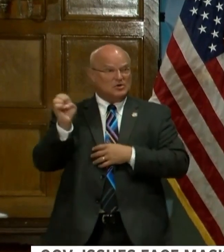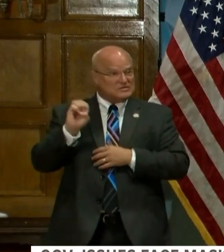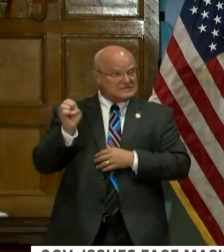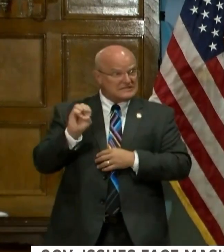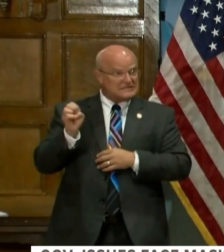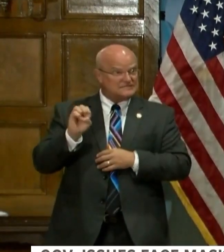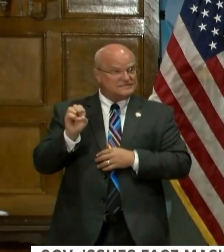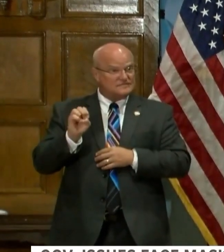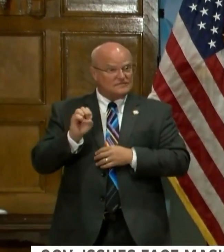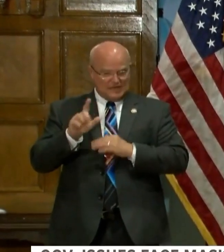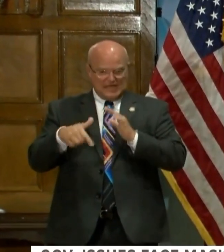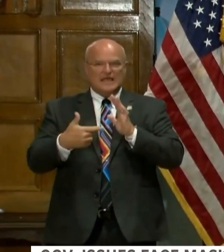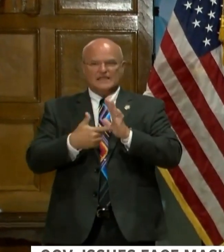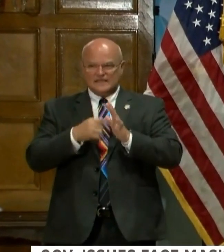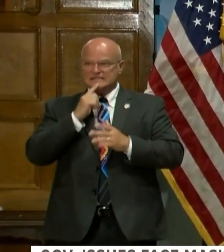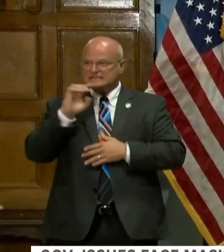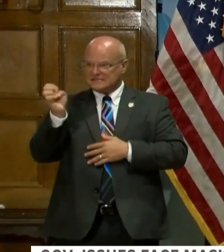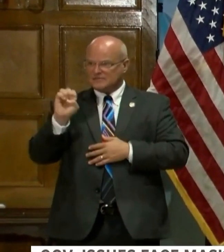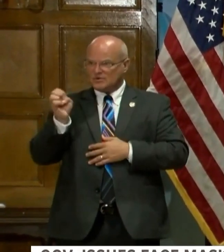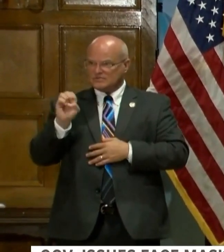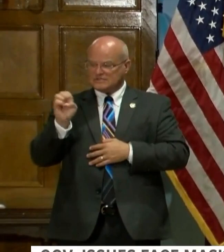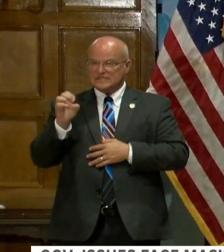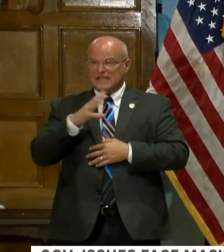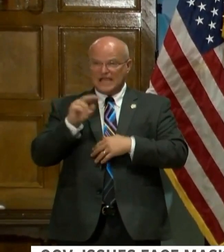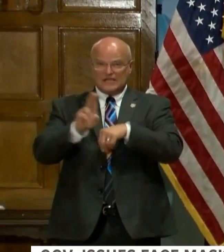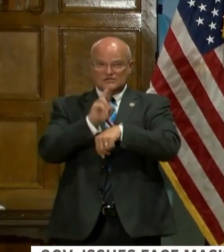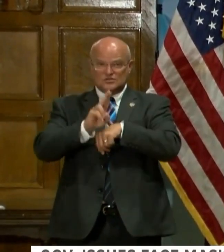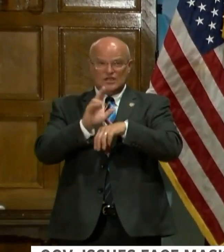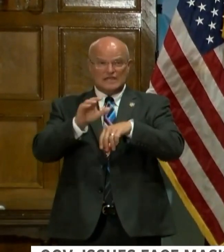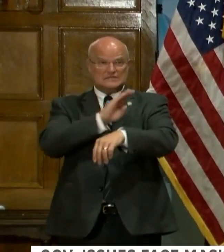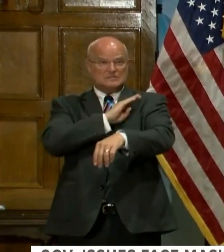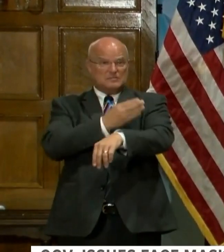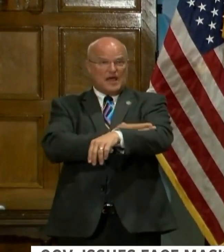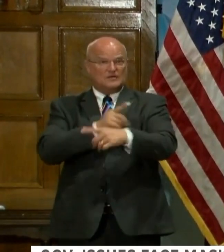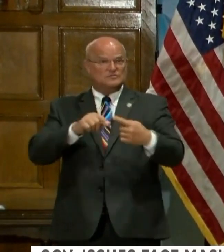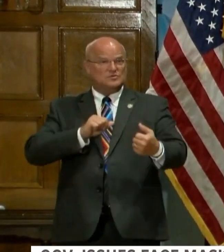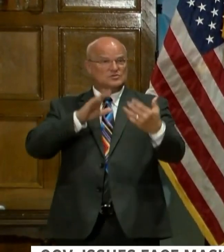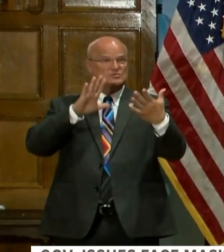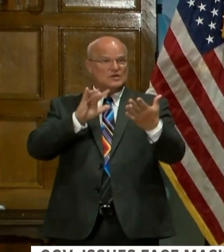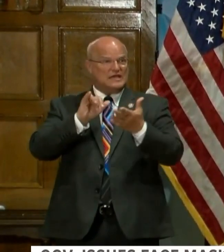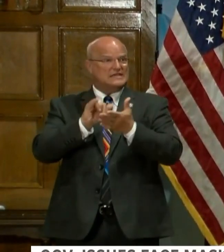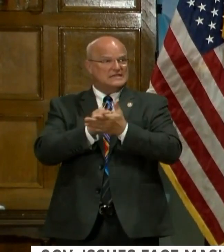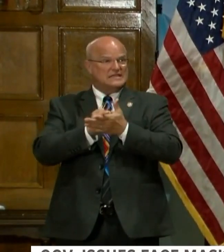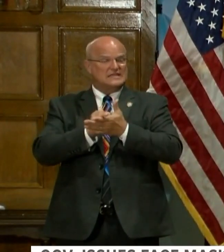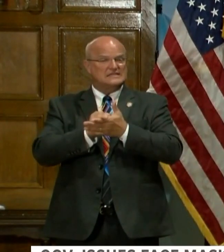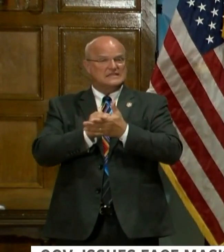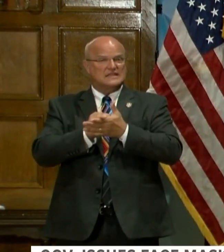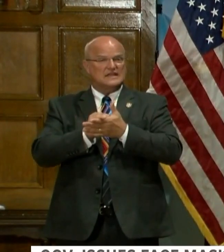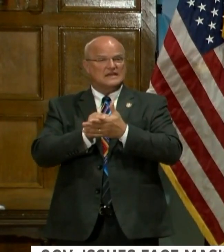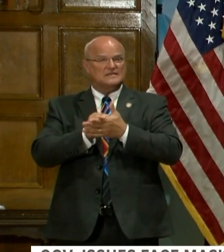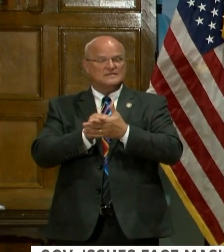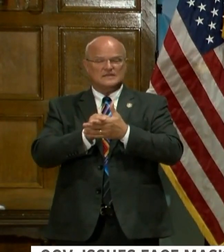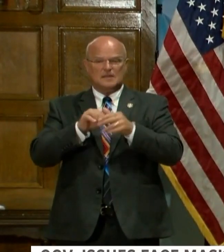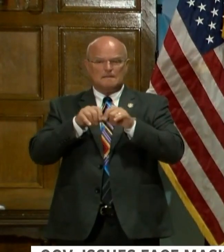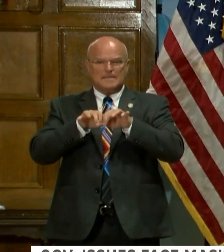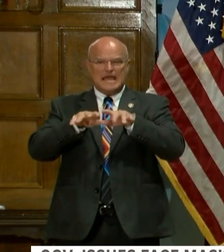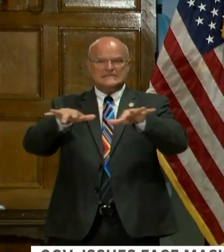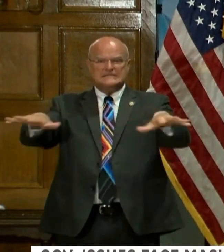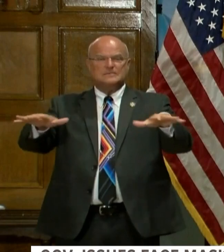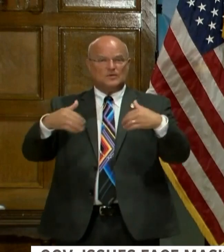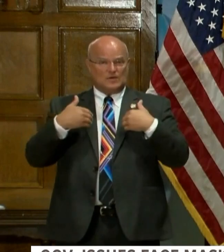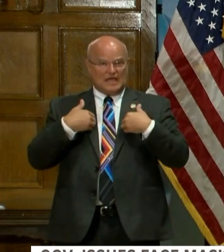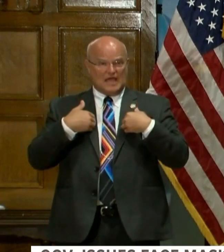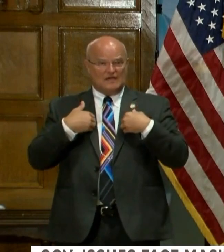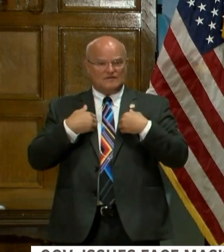emergency, which this is an emergency, and to utilize powers to address the pandemic that we